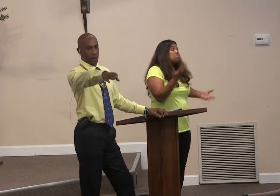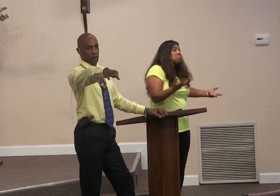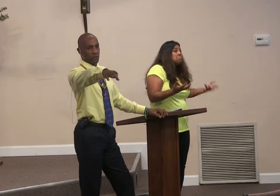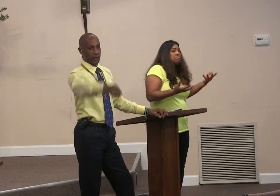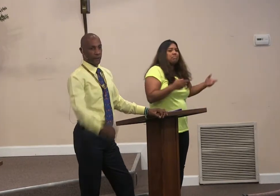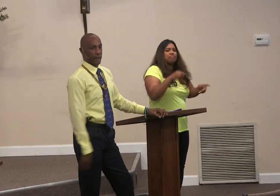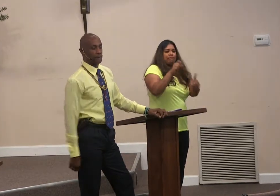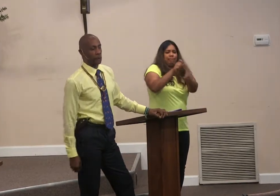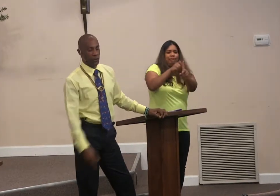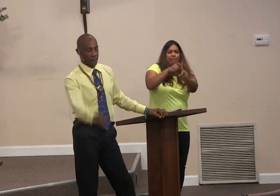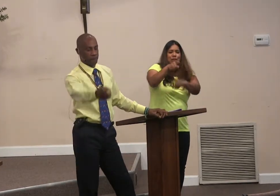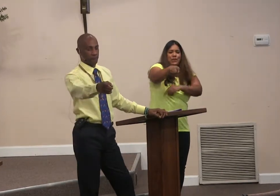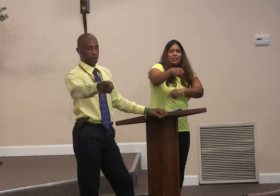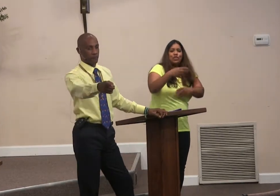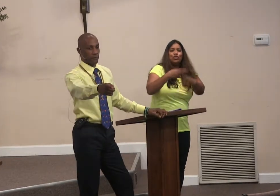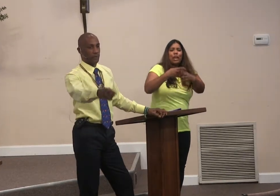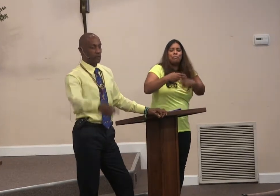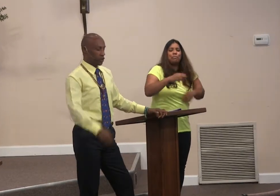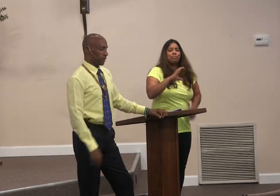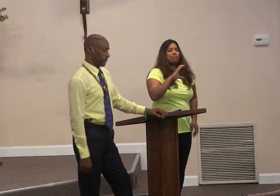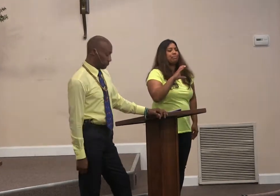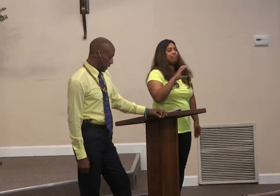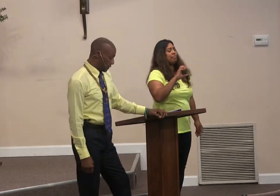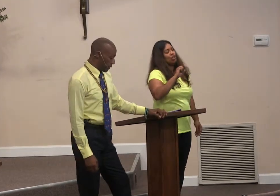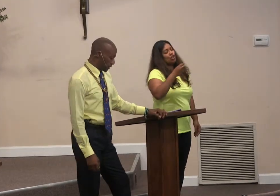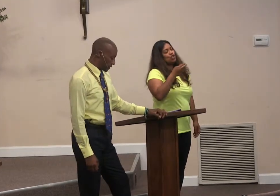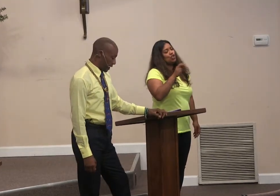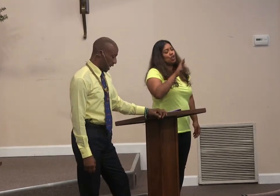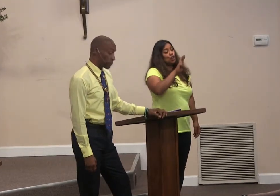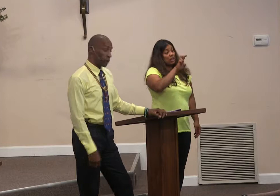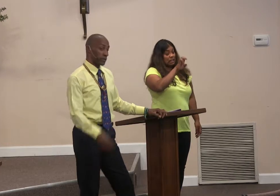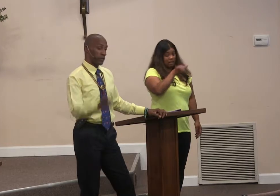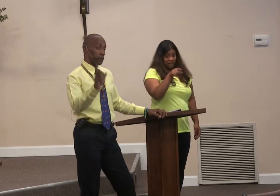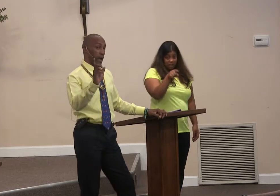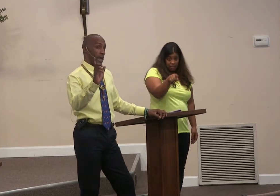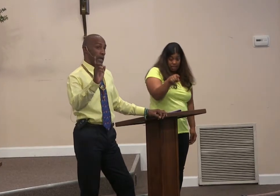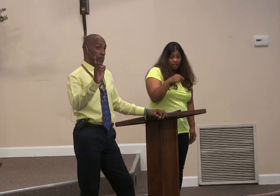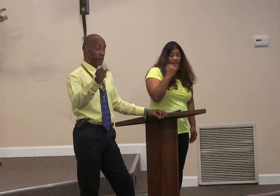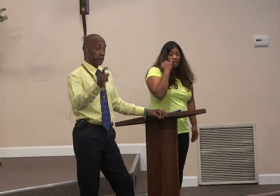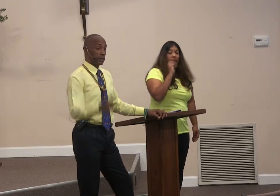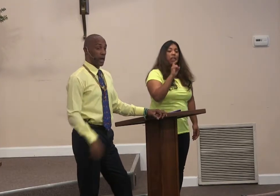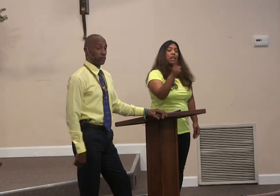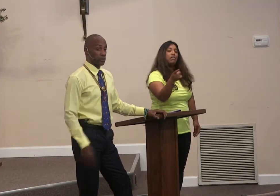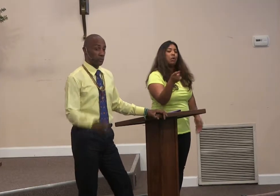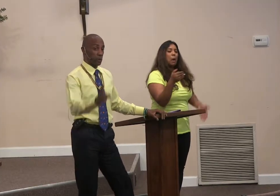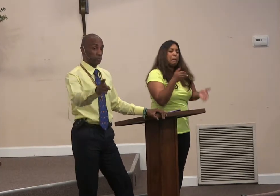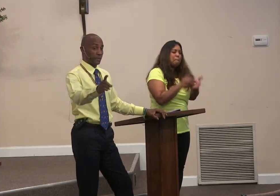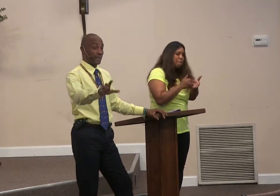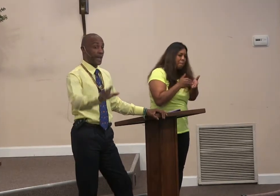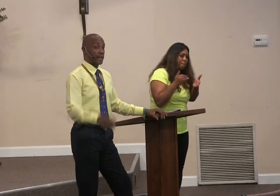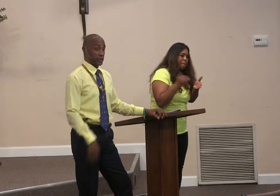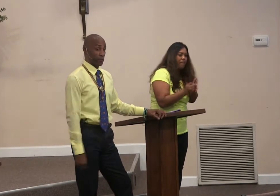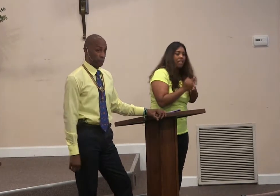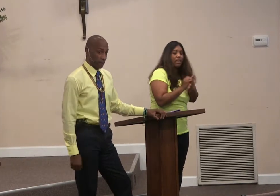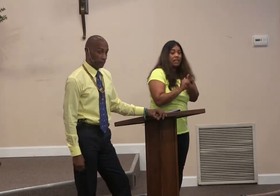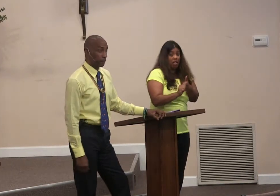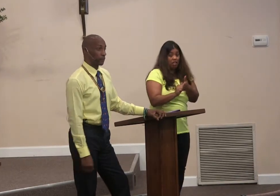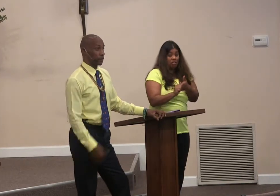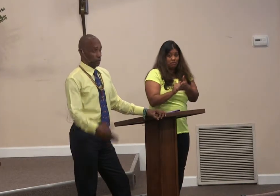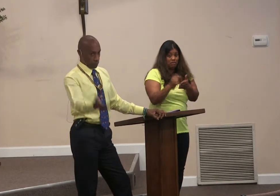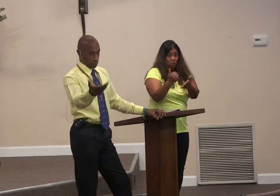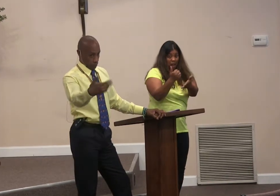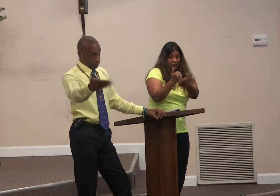I'm going to pick on you for right now. Okay. What's your name? Shirley. If I were to say, I'm going to give you $1 billion if you complete a task for